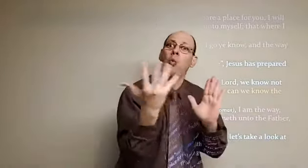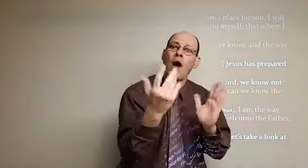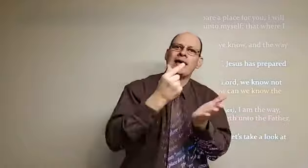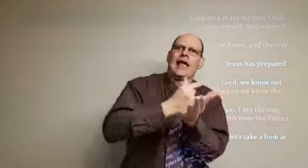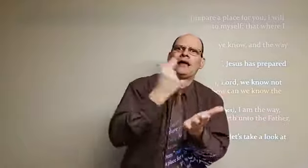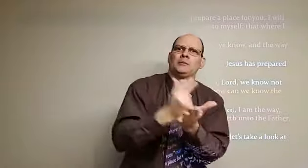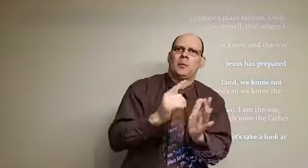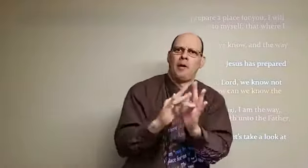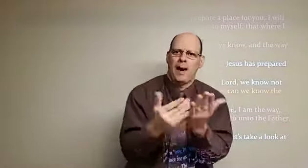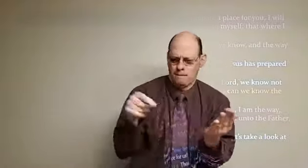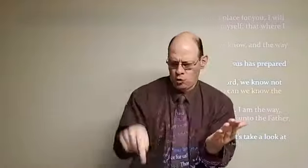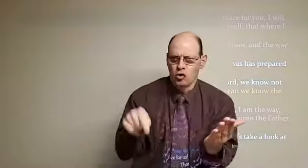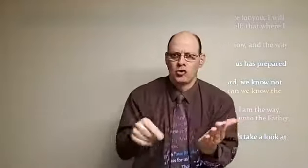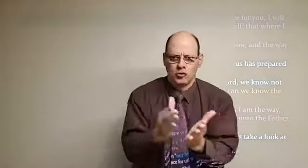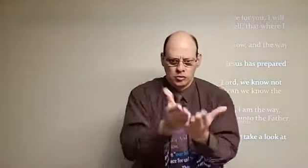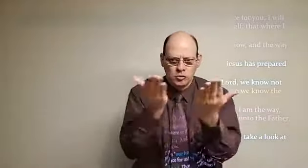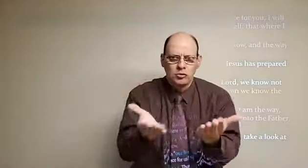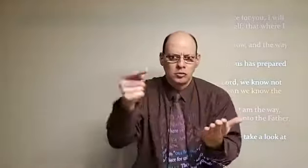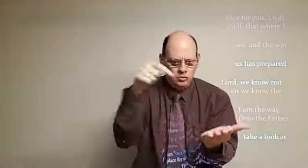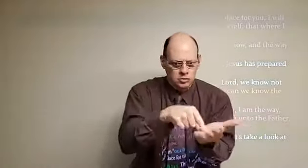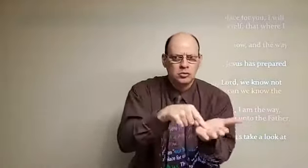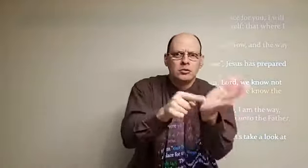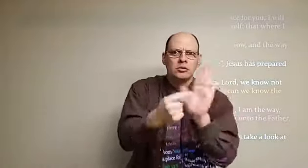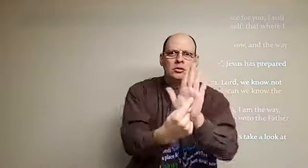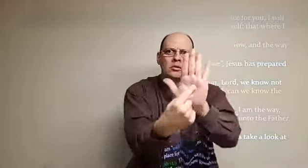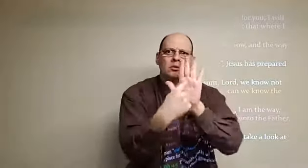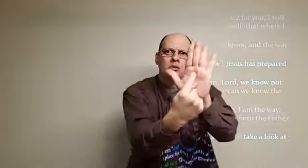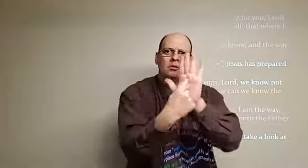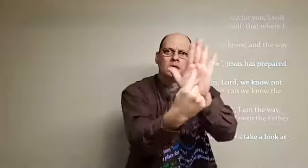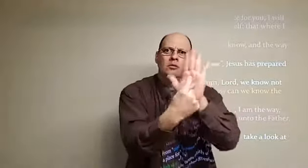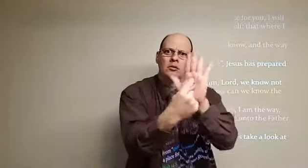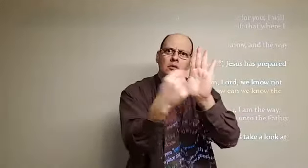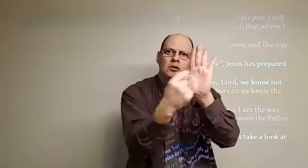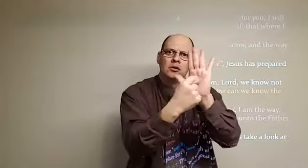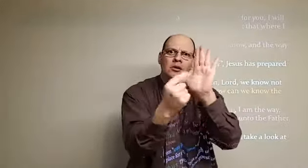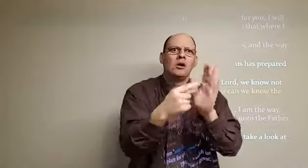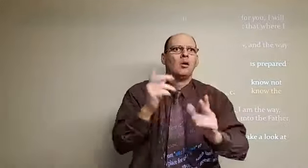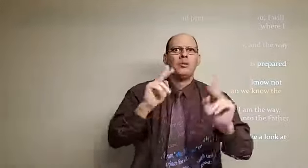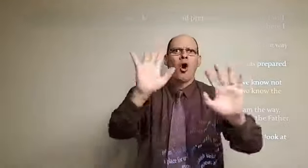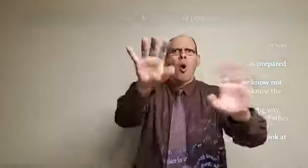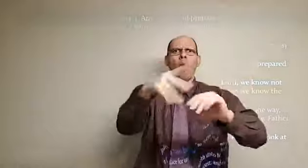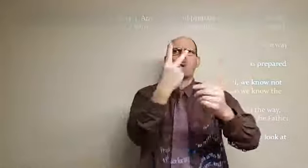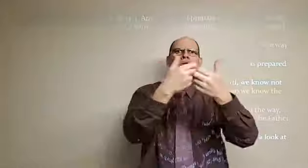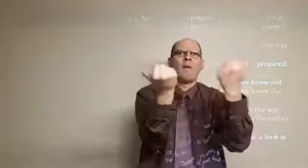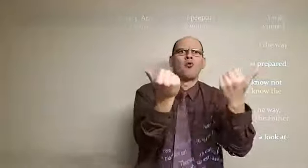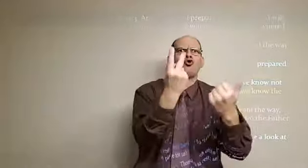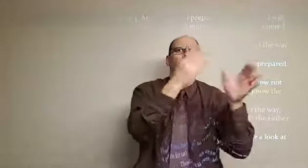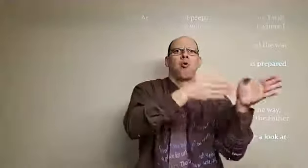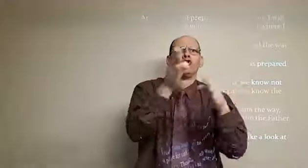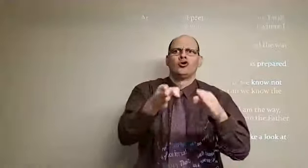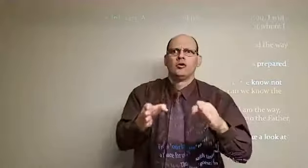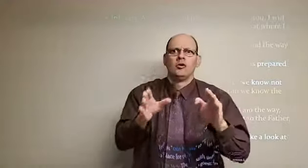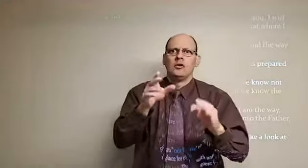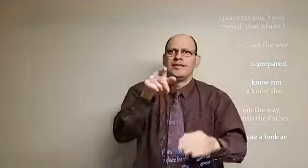and what is the truth it is the gospel the word of God it is the gospel and people are like oh there's two separate